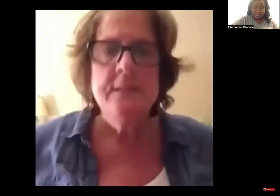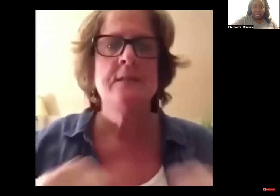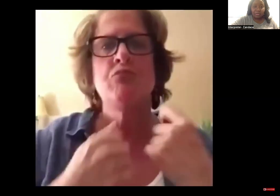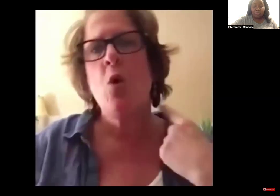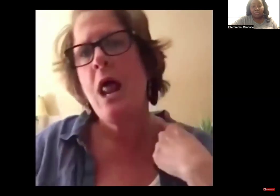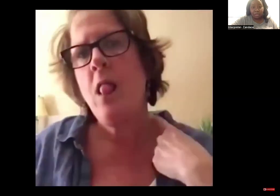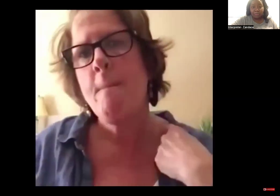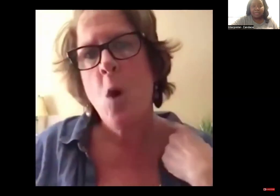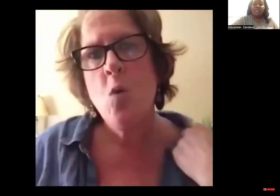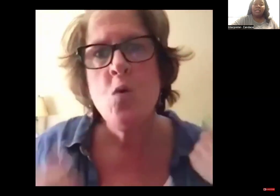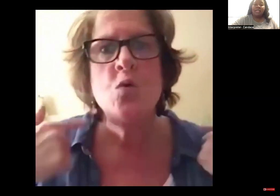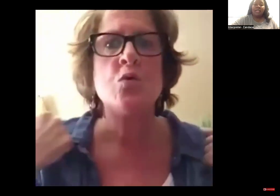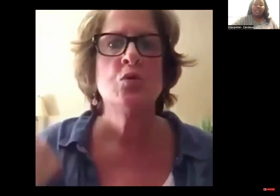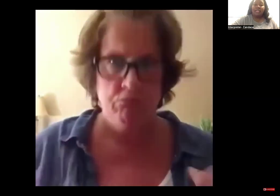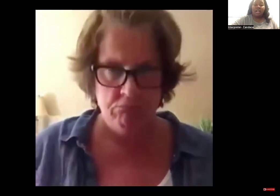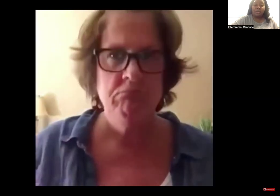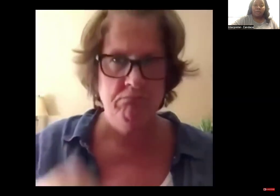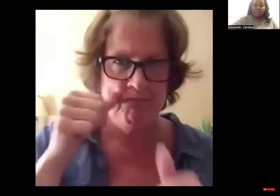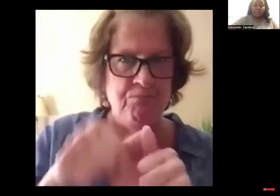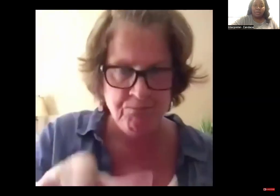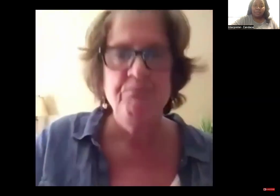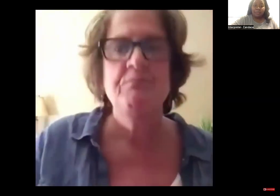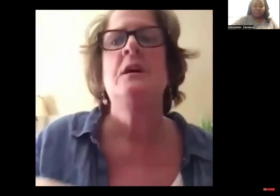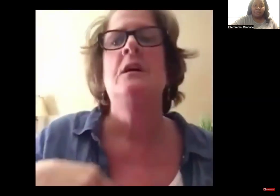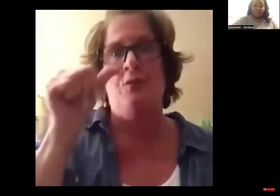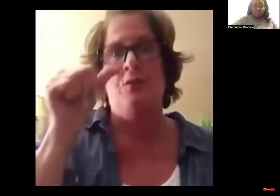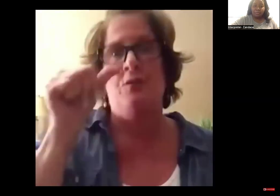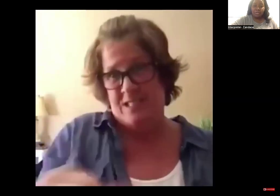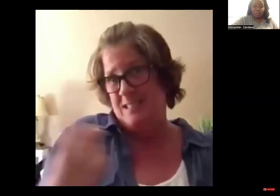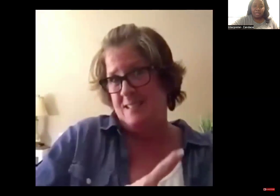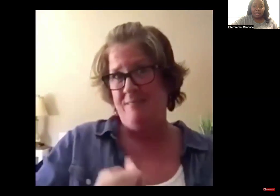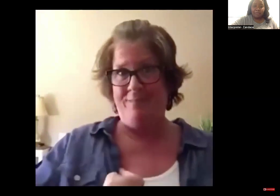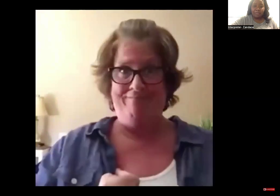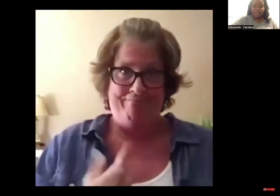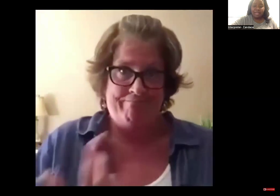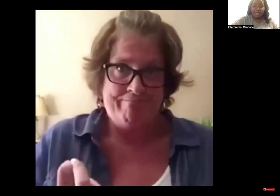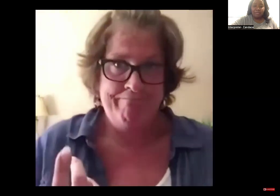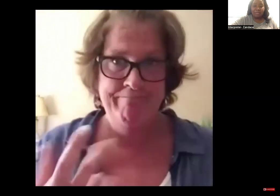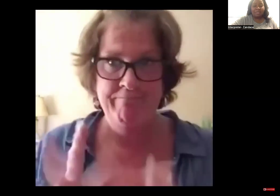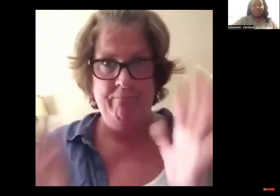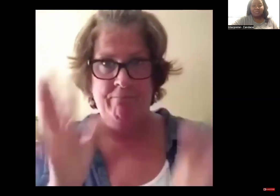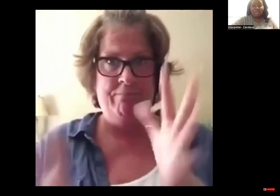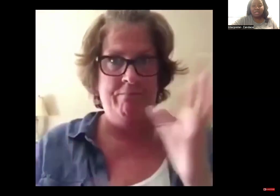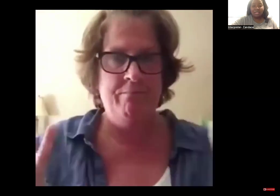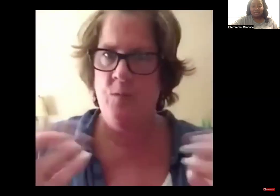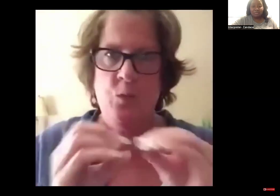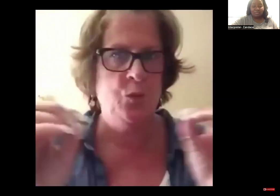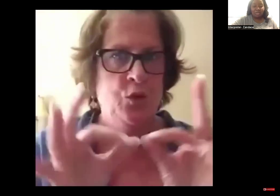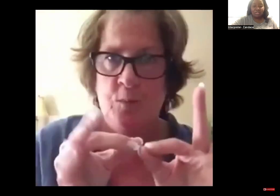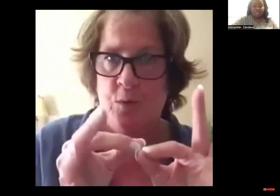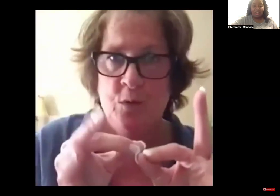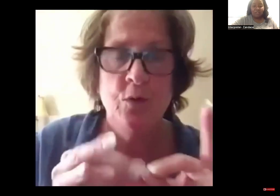limbs, 12 ribs, and his collarbone as well. You remember that. That day was